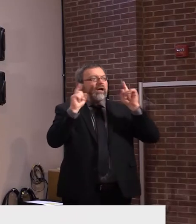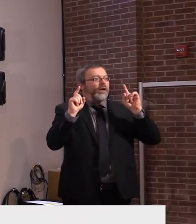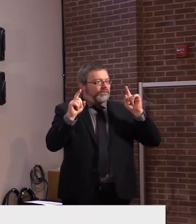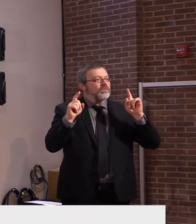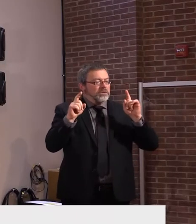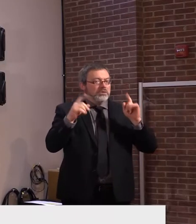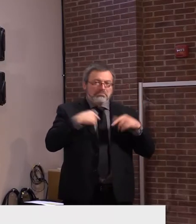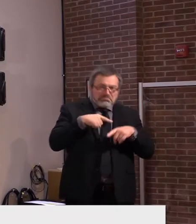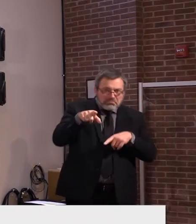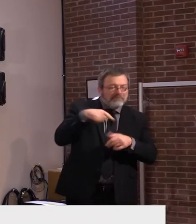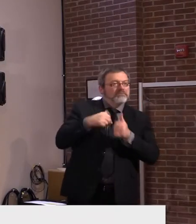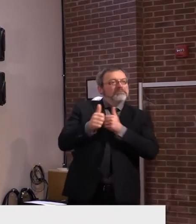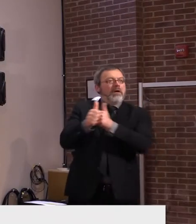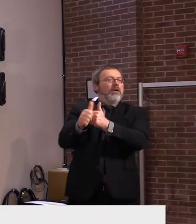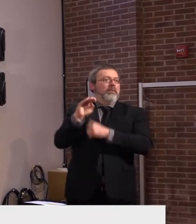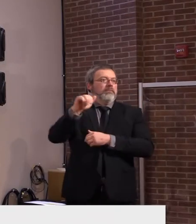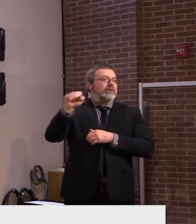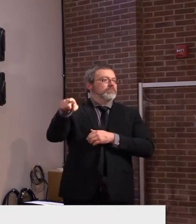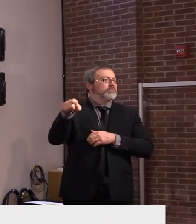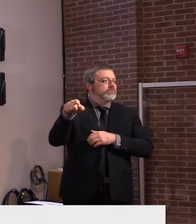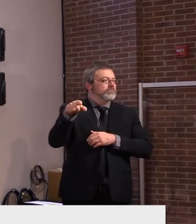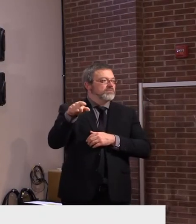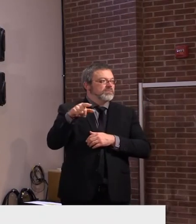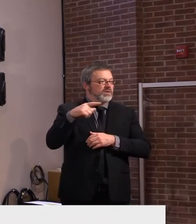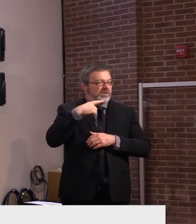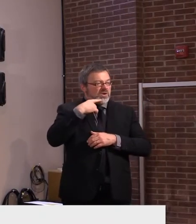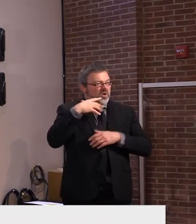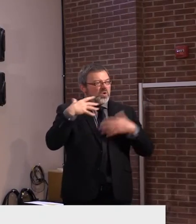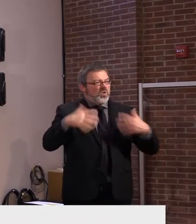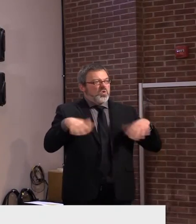will have averted hundreds of days of potential quarantine for our students.